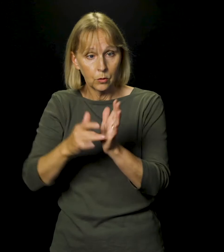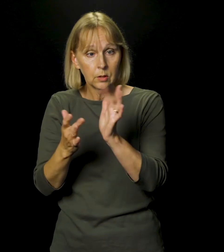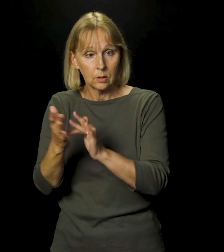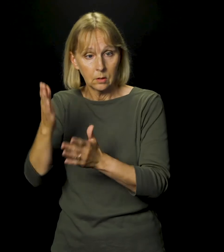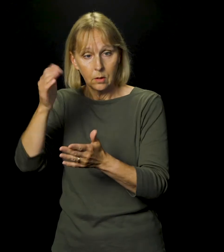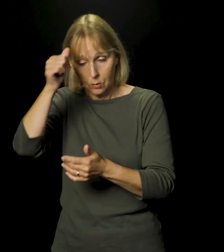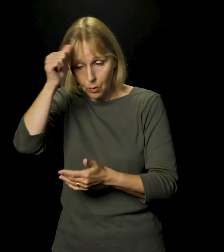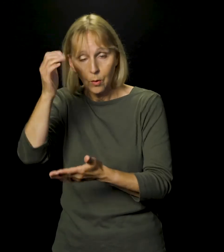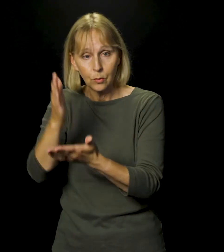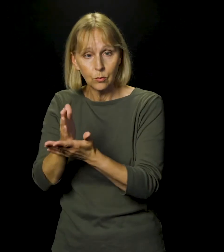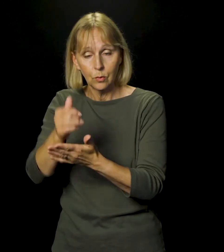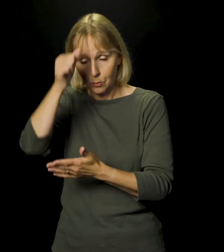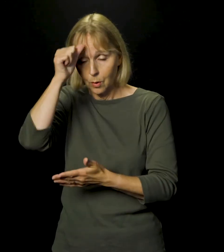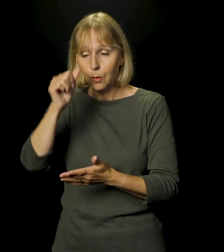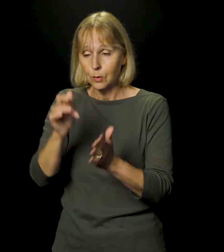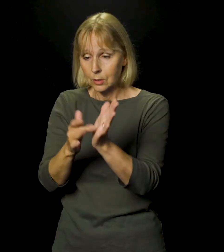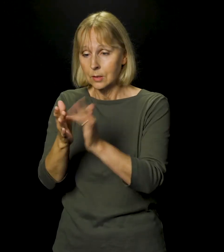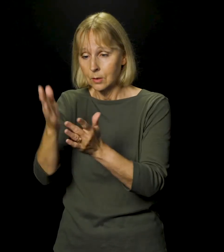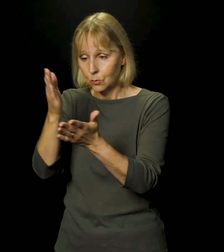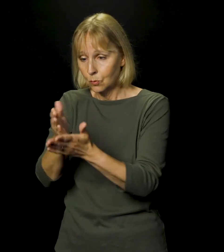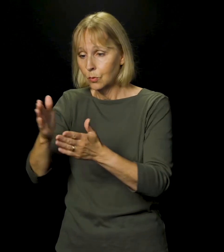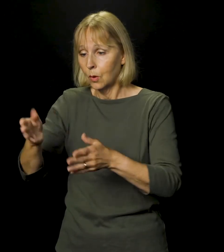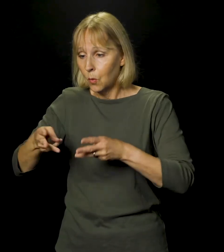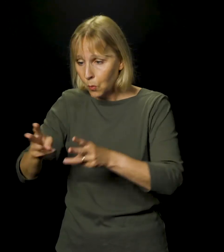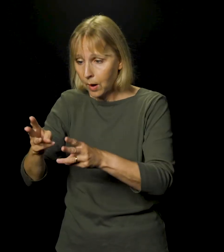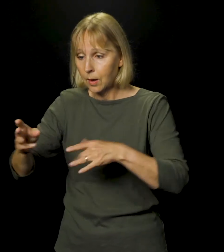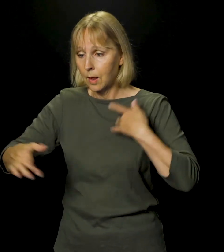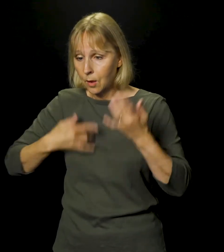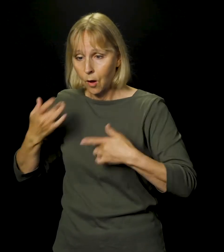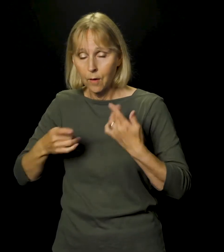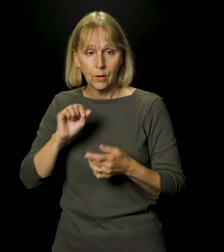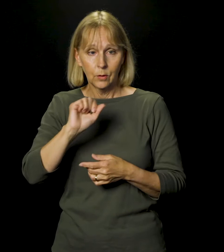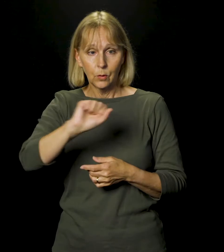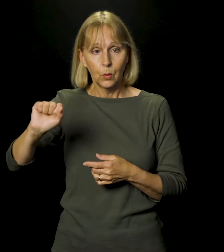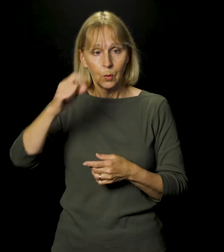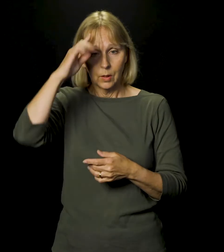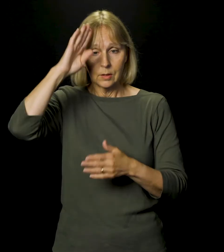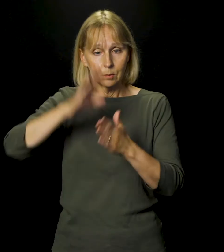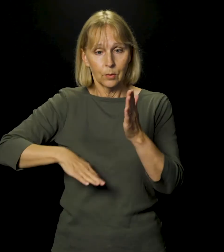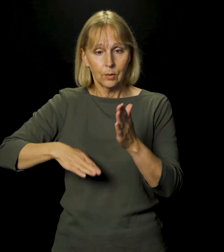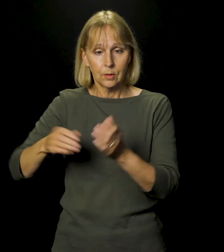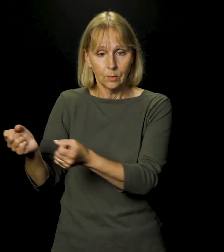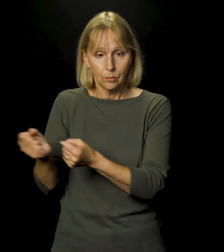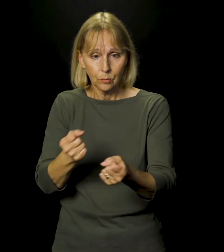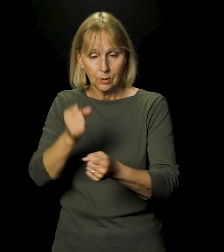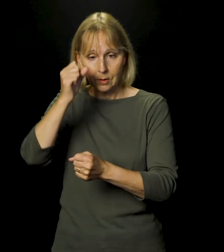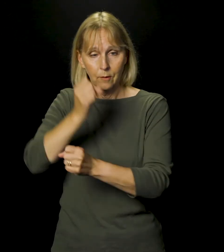him as the way, the truth and the life. You've experienced that the truth of who Jesus is brings freedom and brings joy.